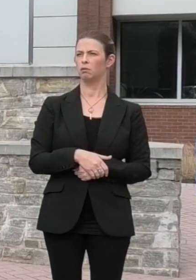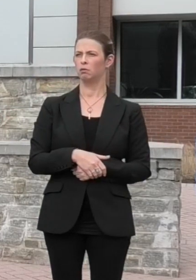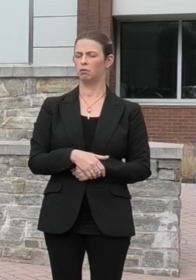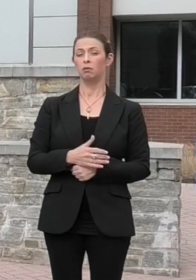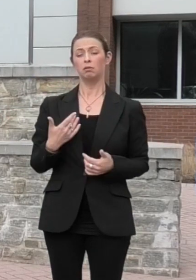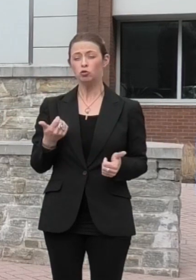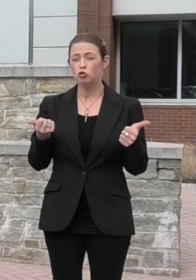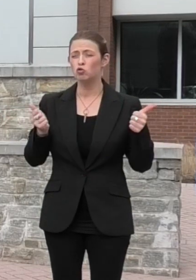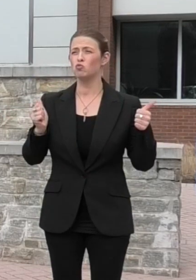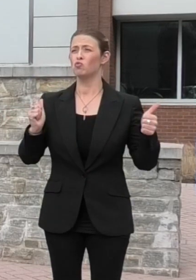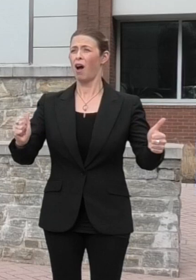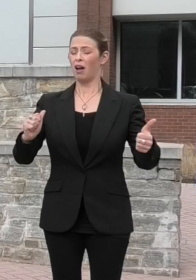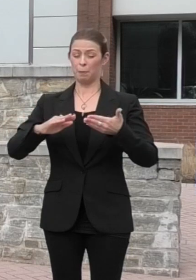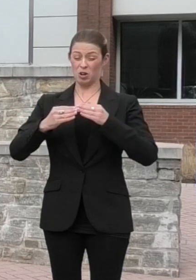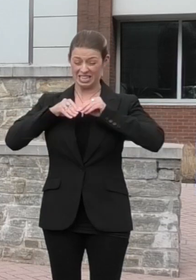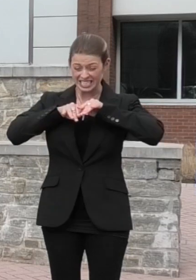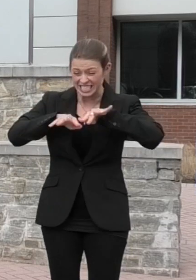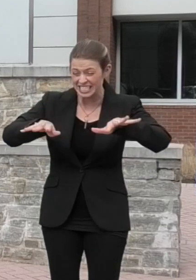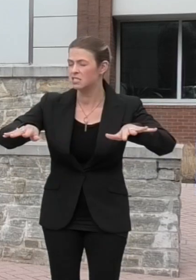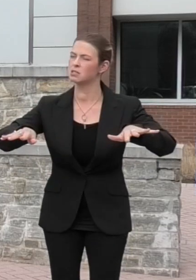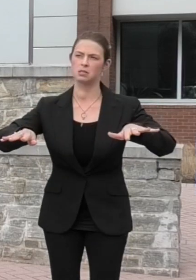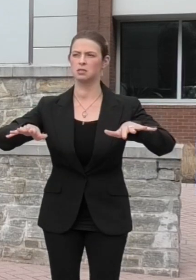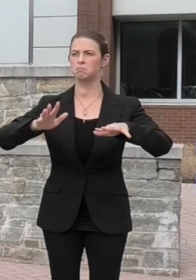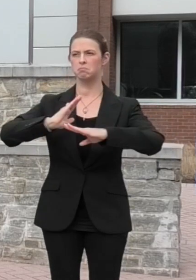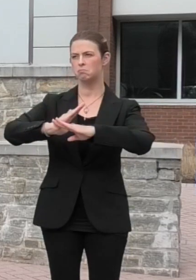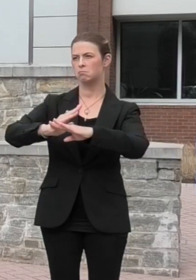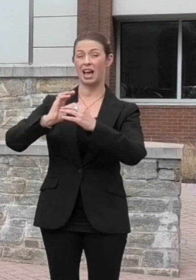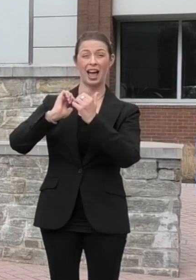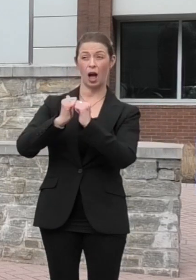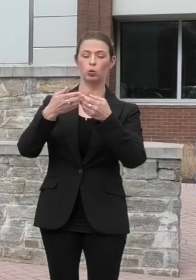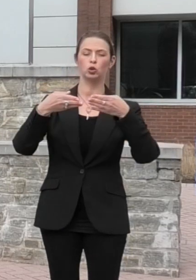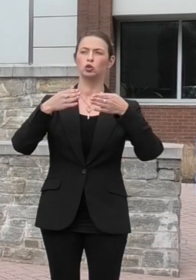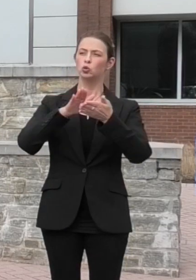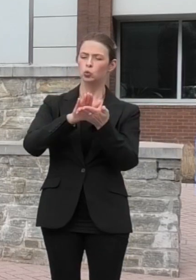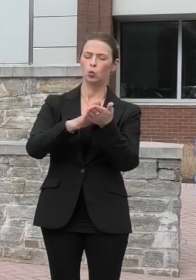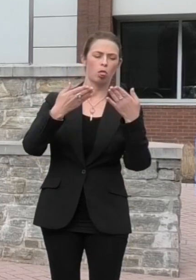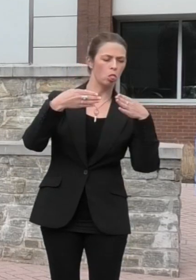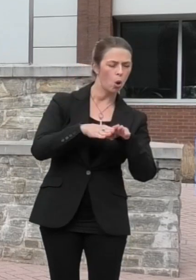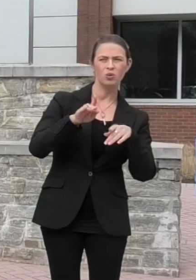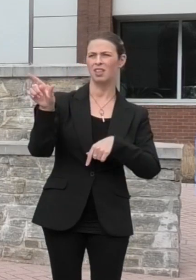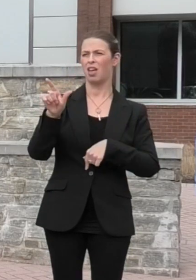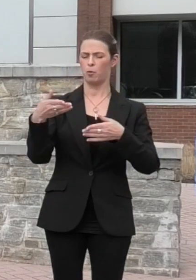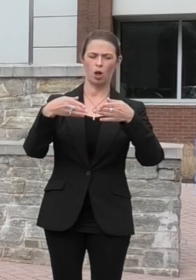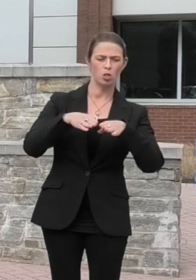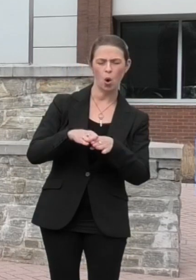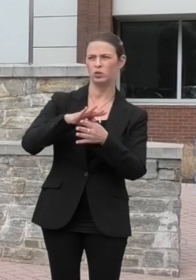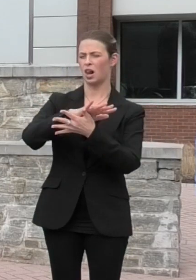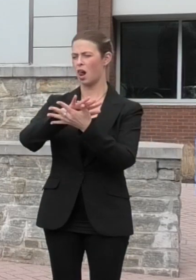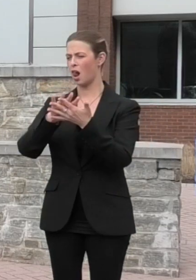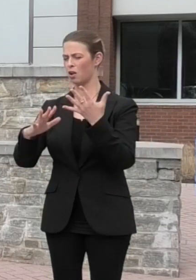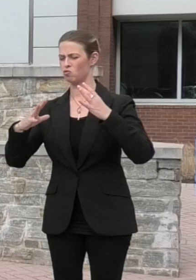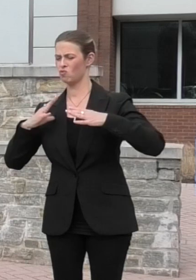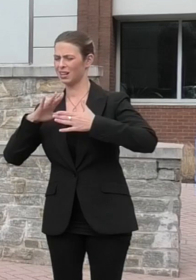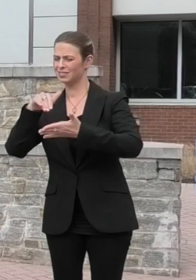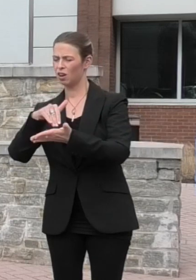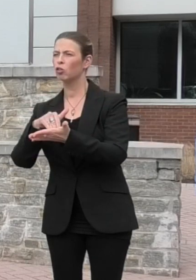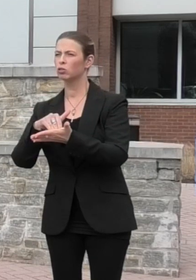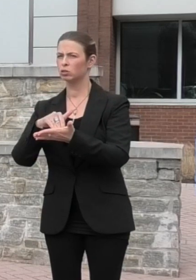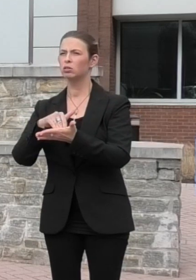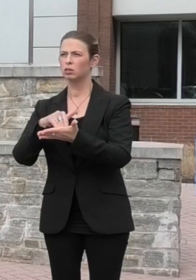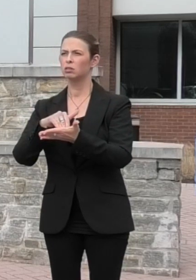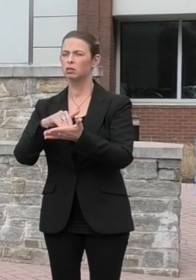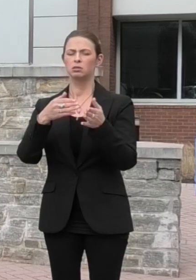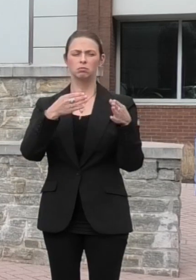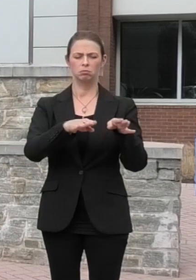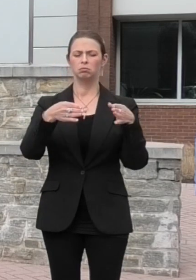the community spread by closing schools, libraries, recreation centers, and more. But those